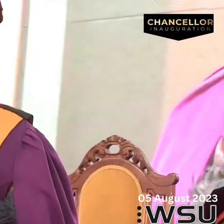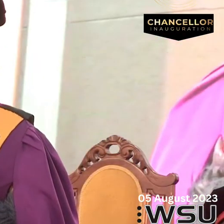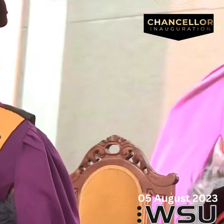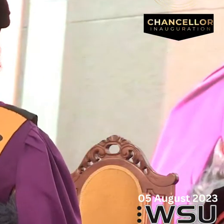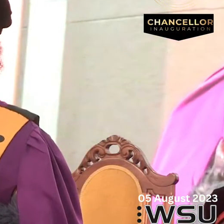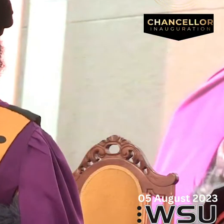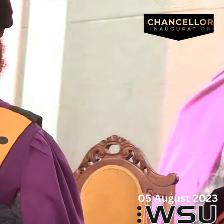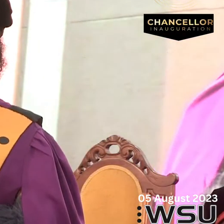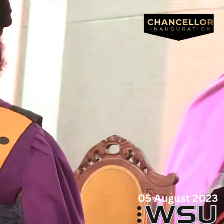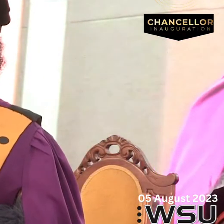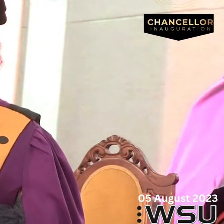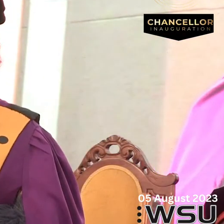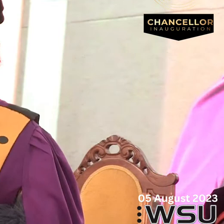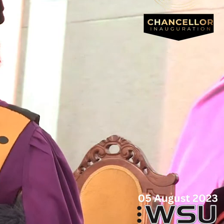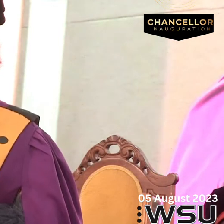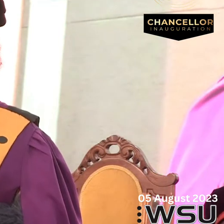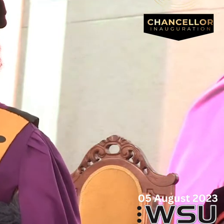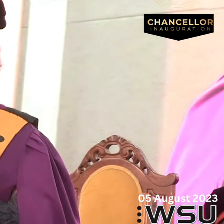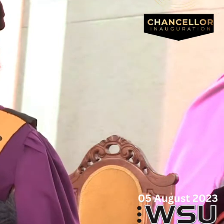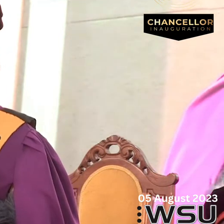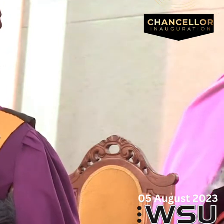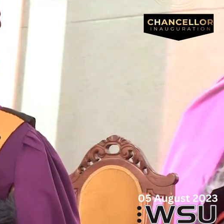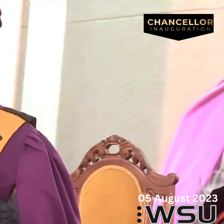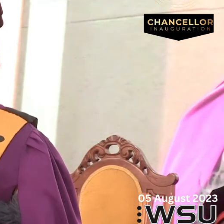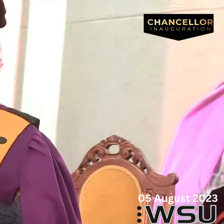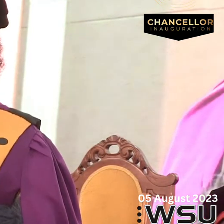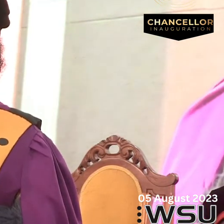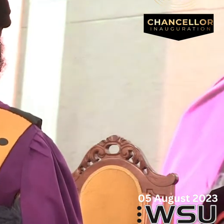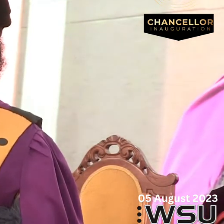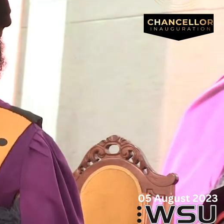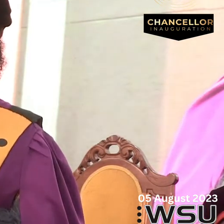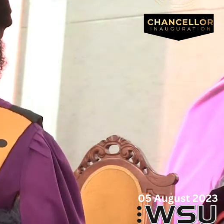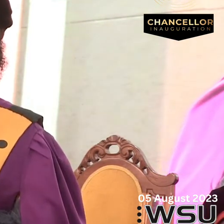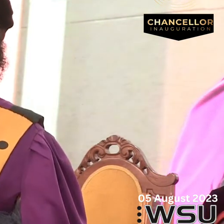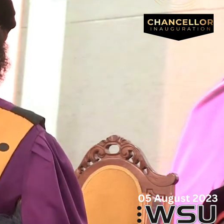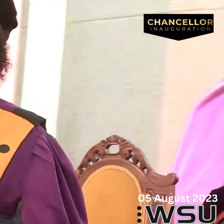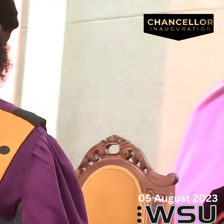ogqibela ke umnweba cela phaka umnweba